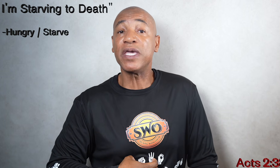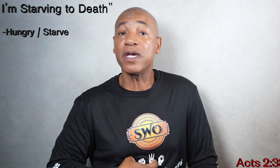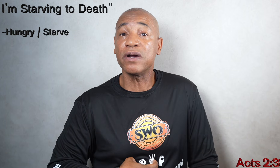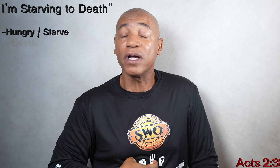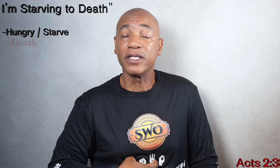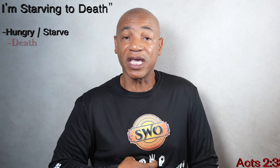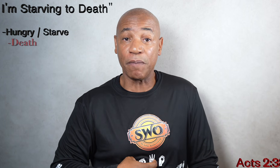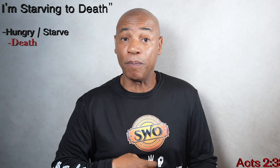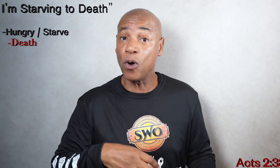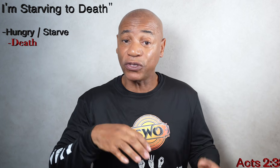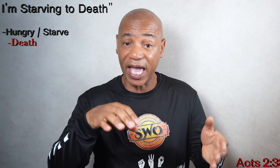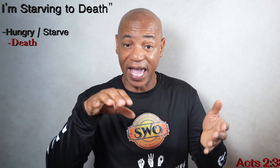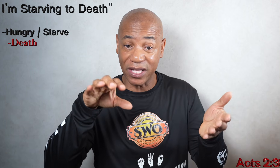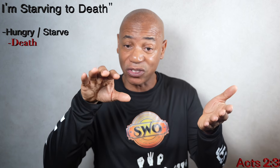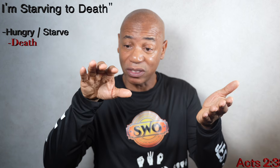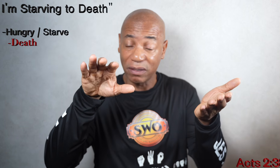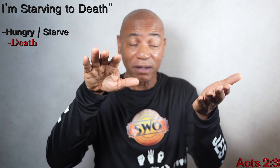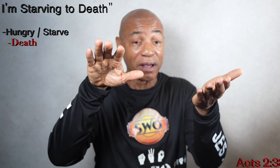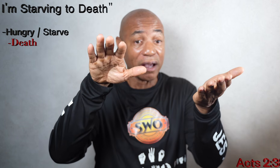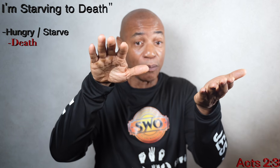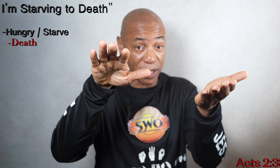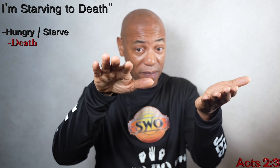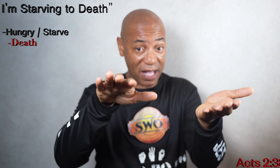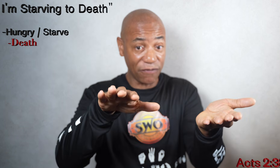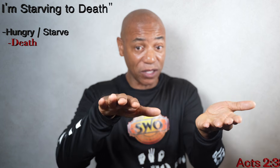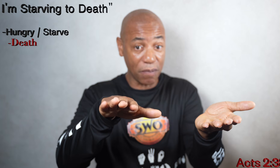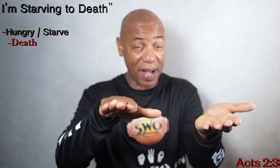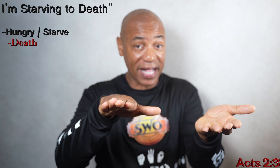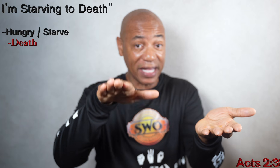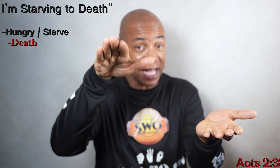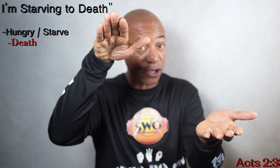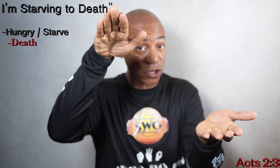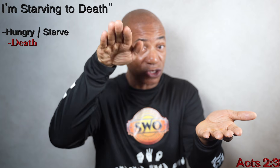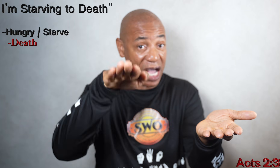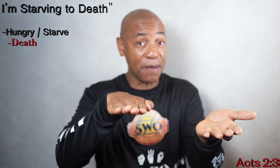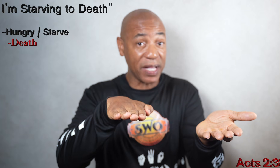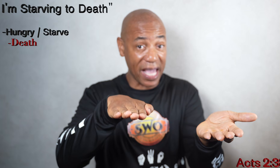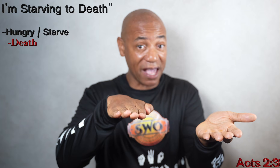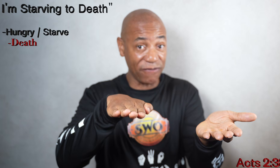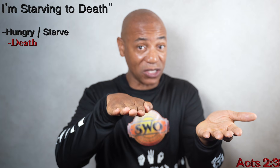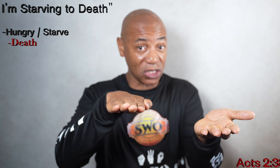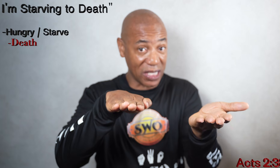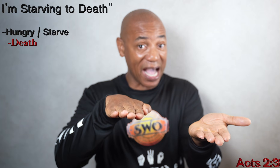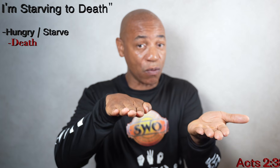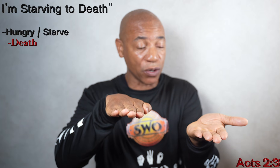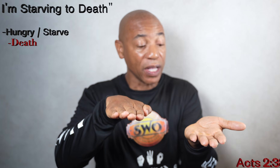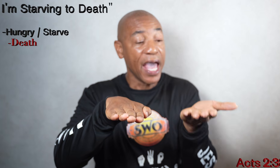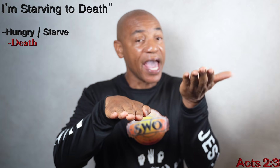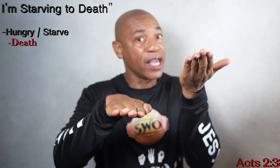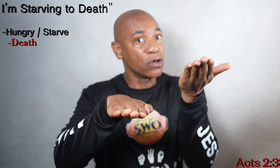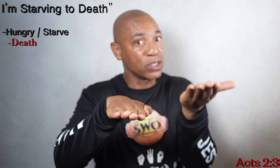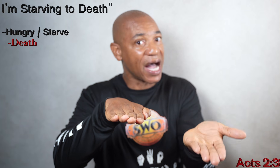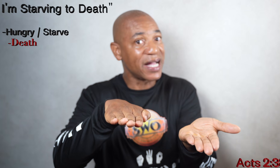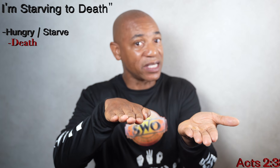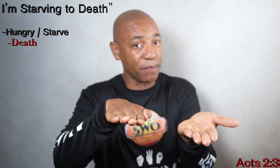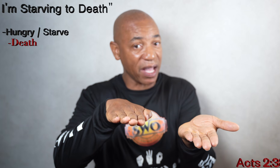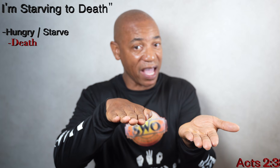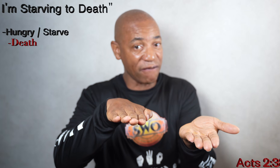here, take both hands, bring them out in front of the body. Now, your dominant hand faces downward, and your non-dominant hand